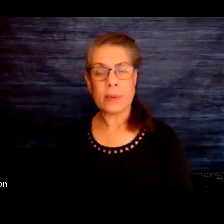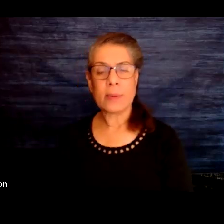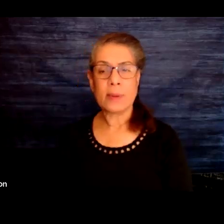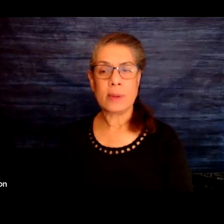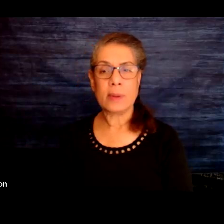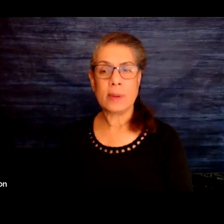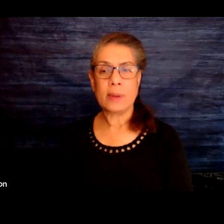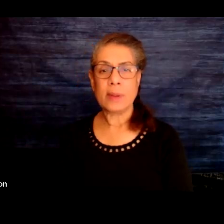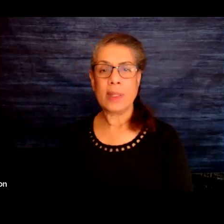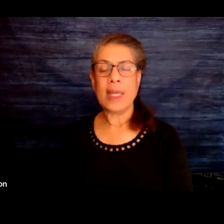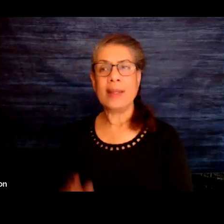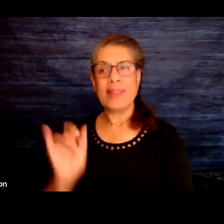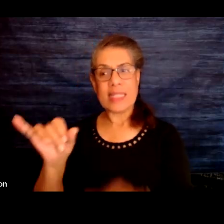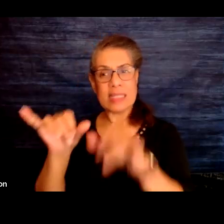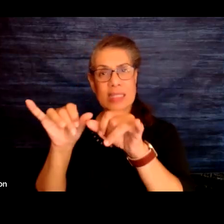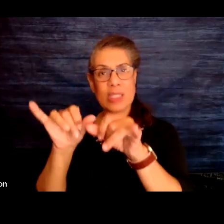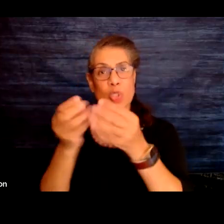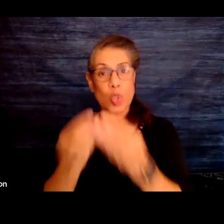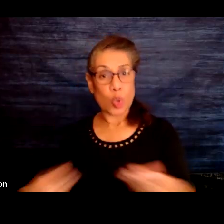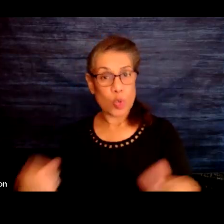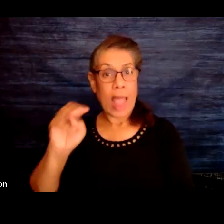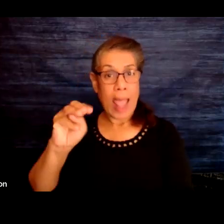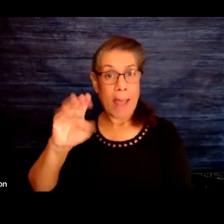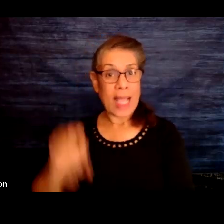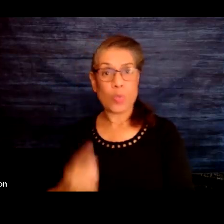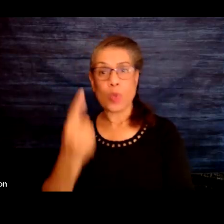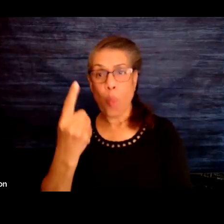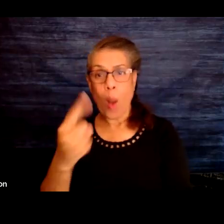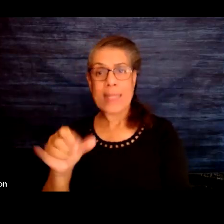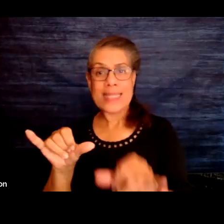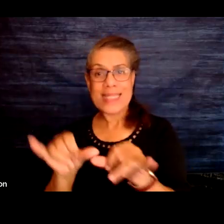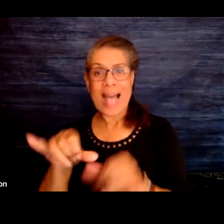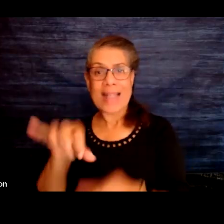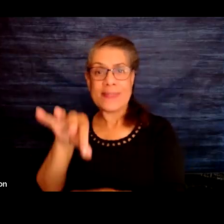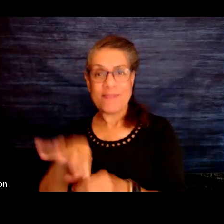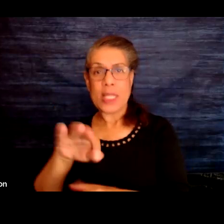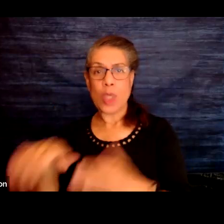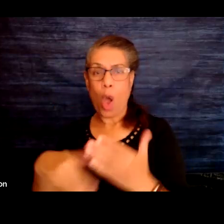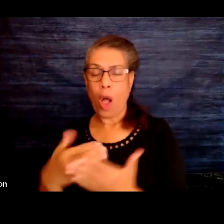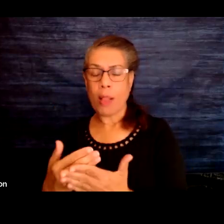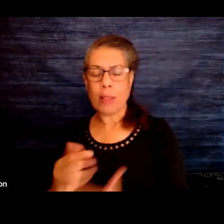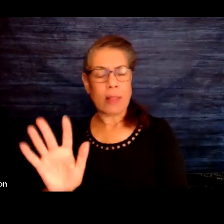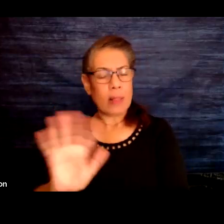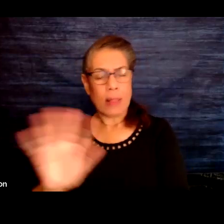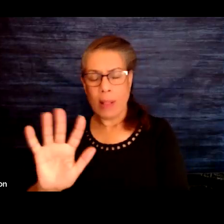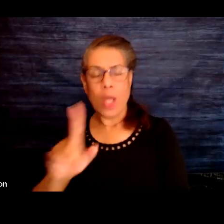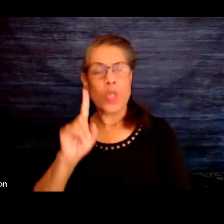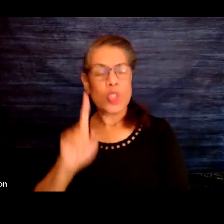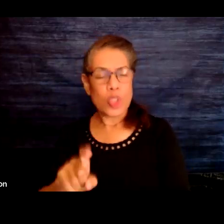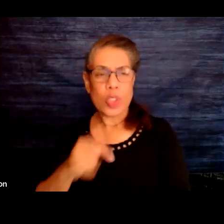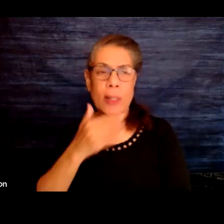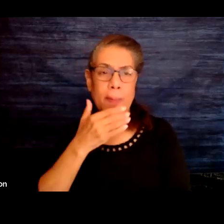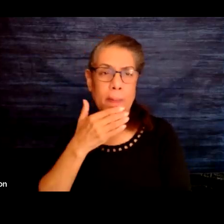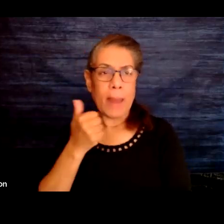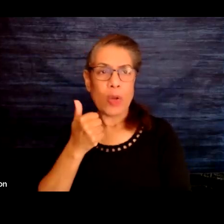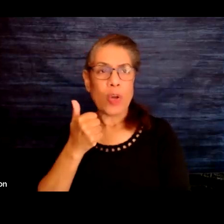was a one-size-fits-all solution, and I think many people felt that it should have better reflected the challenges that